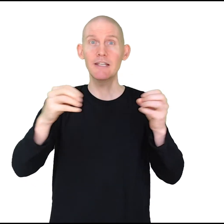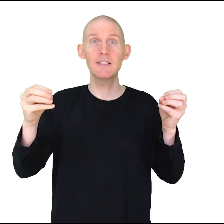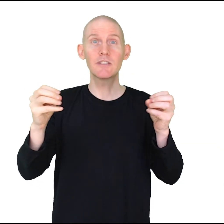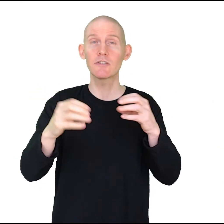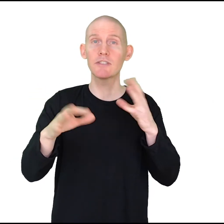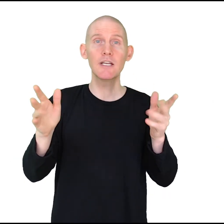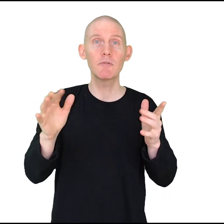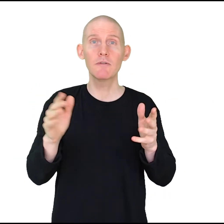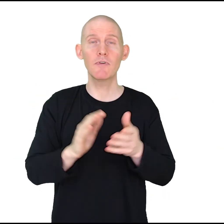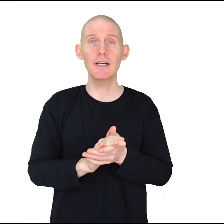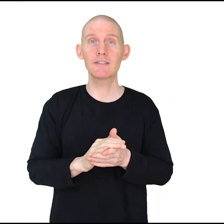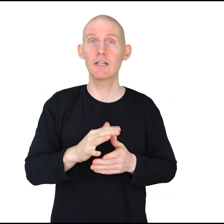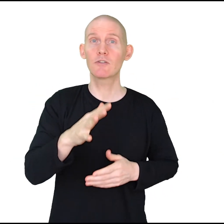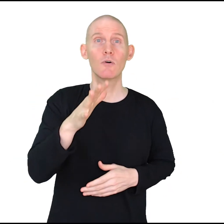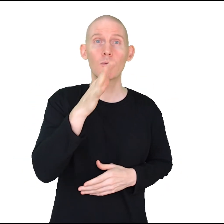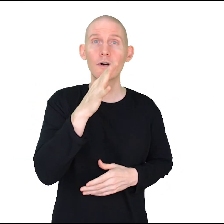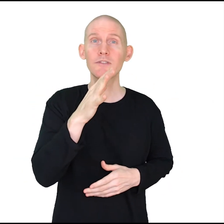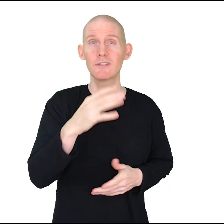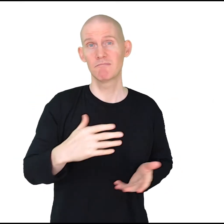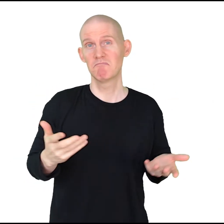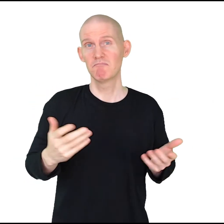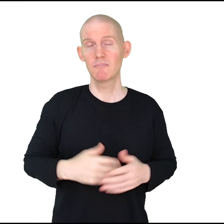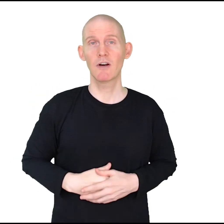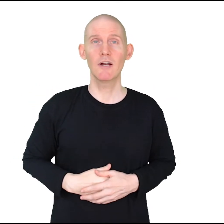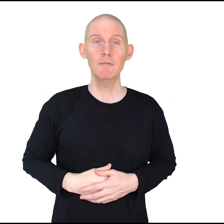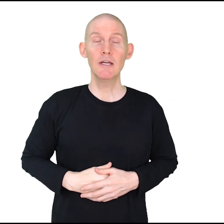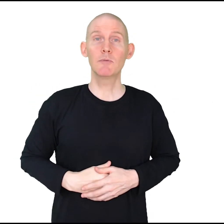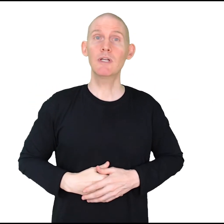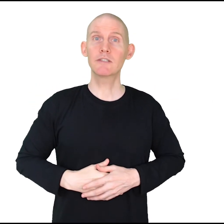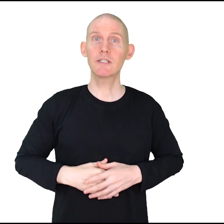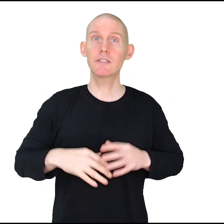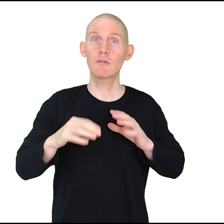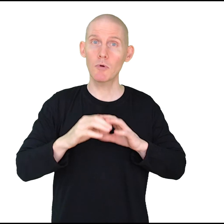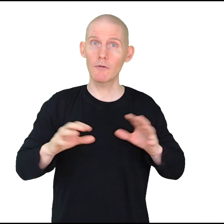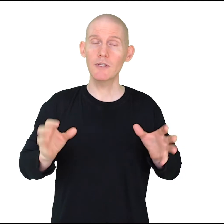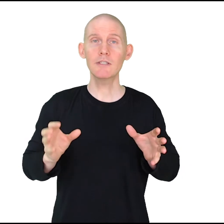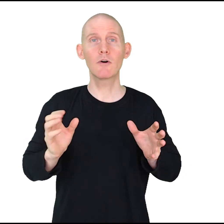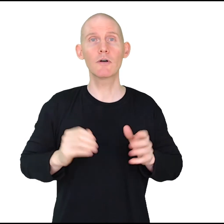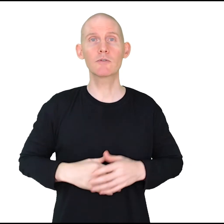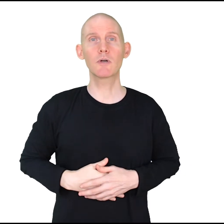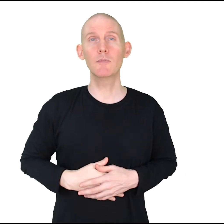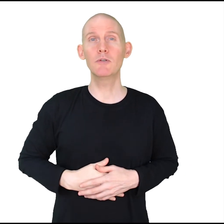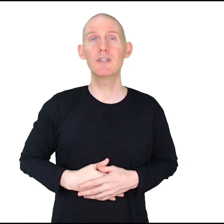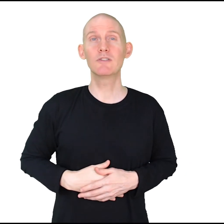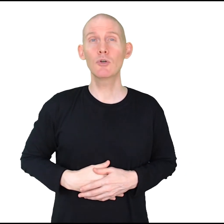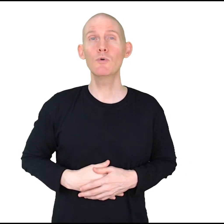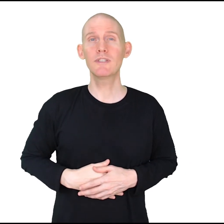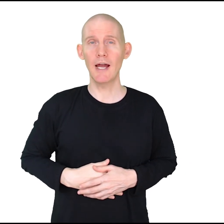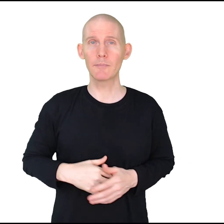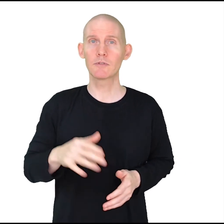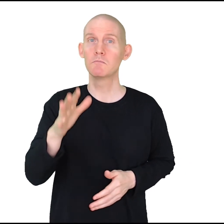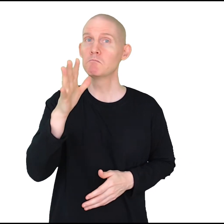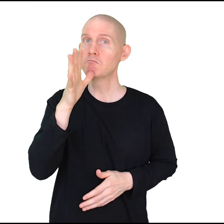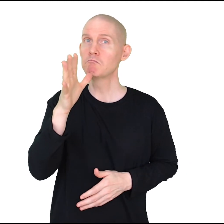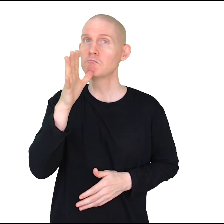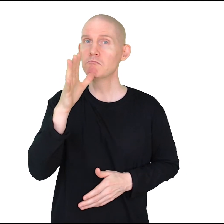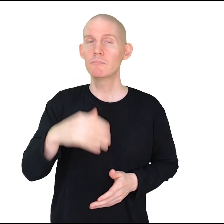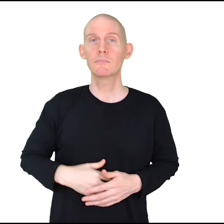and they're signing really fast and they just go once. All right. To be consistent throughout this course, we're going to be doing 2 taps. So we